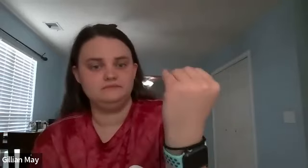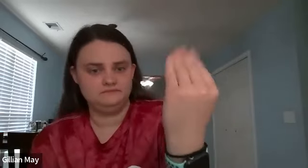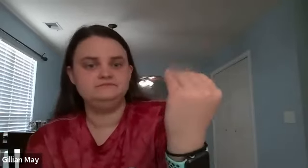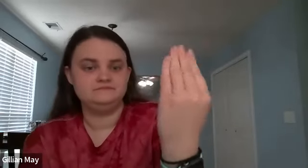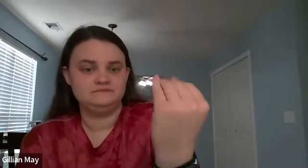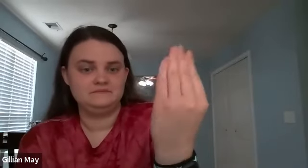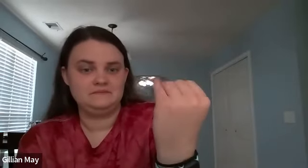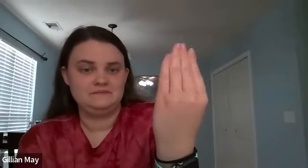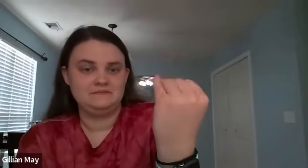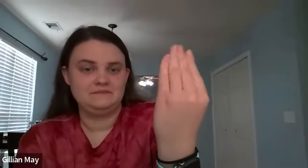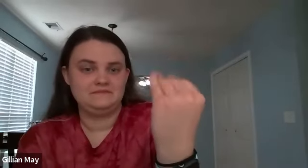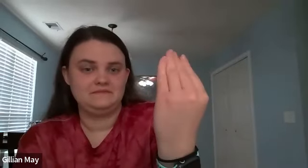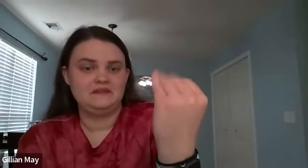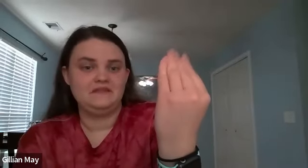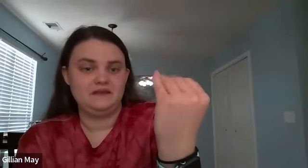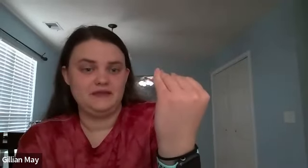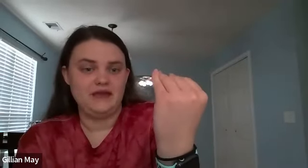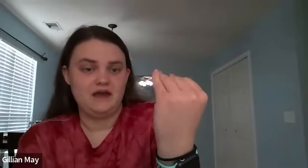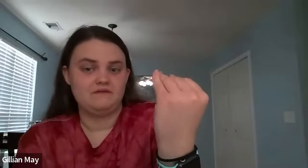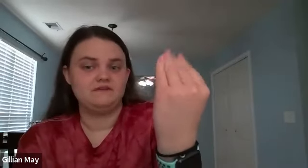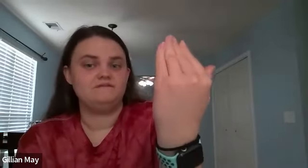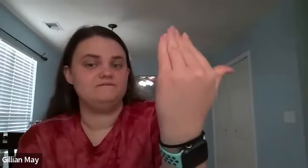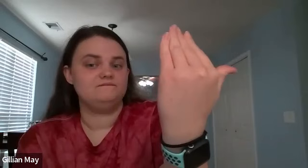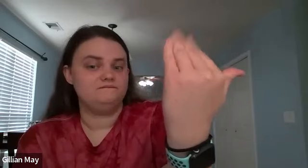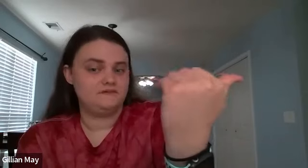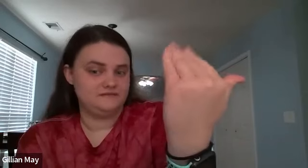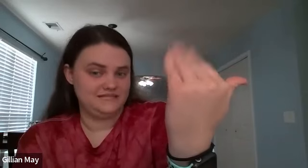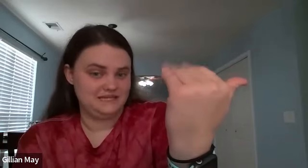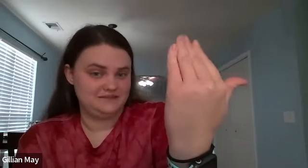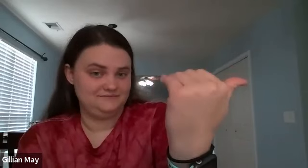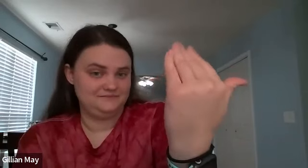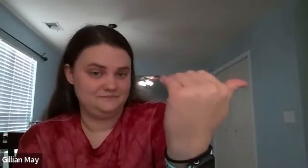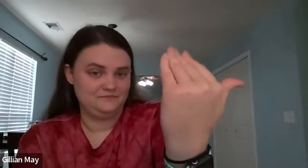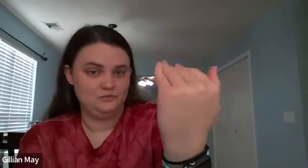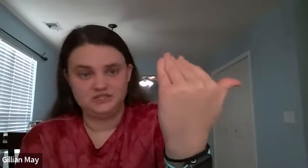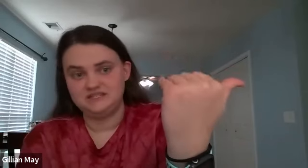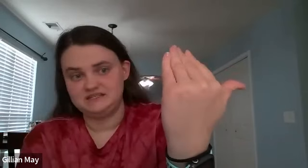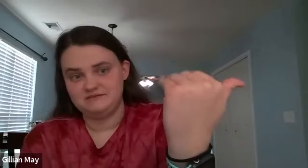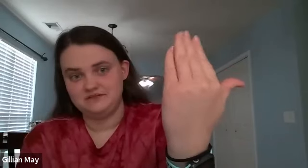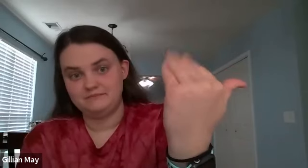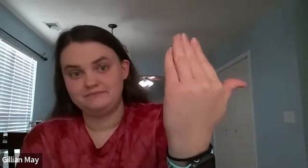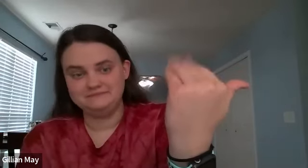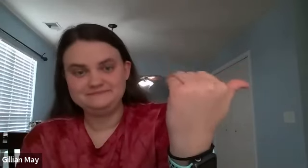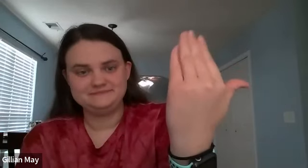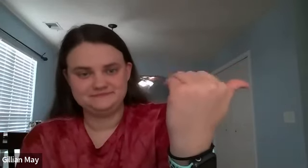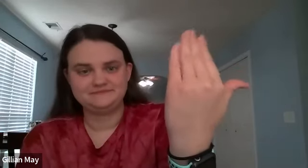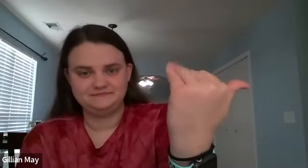Mhm. And then we have 15, which does have the thumb. Mhm.